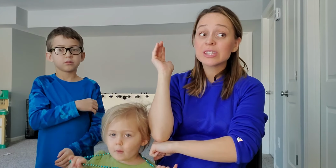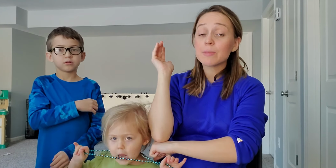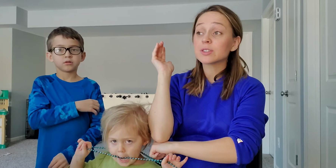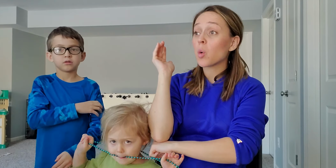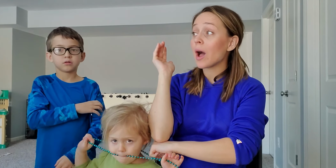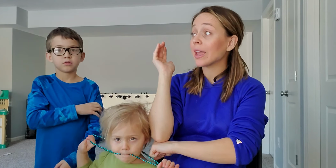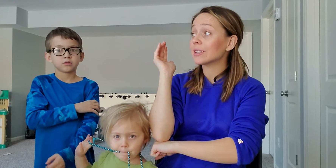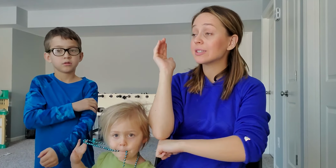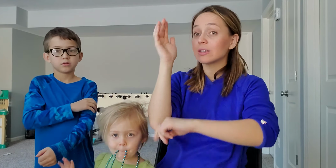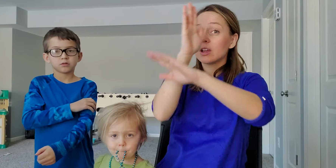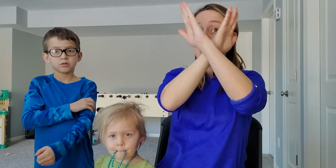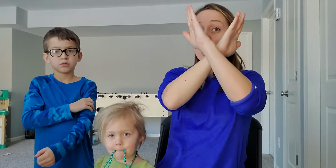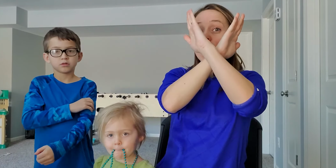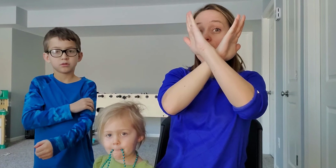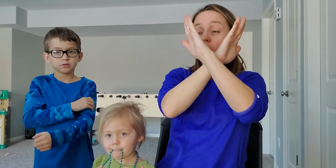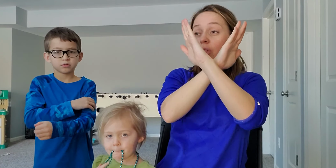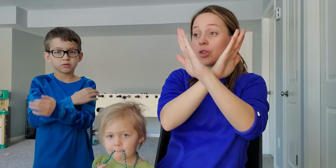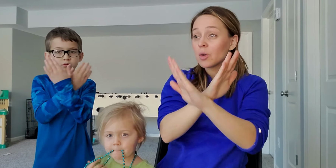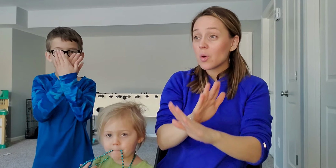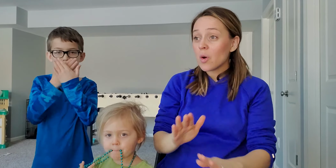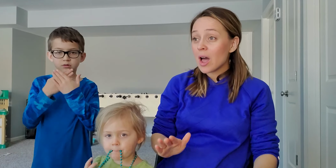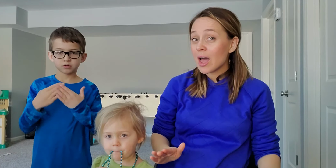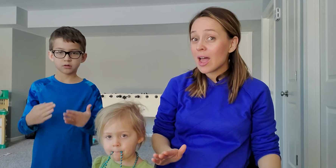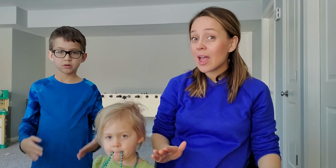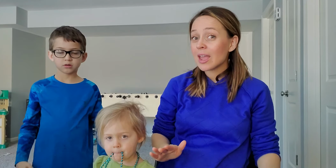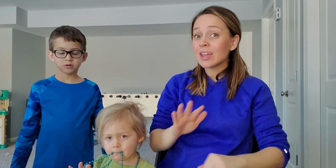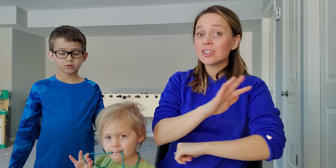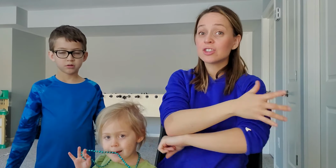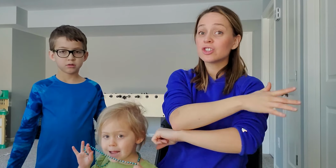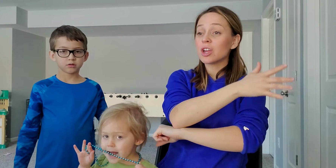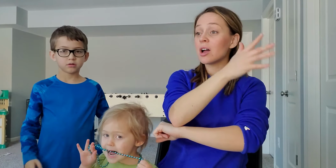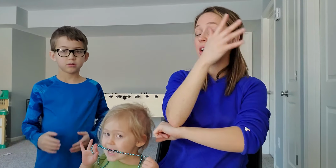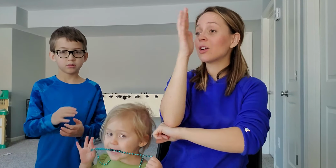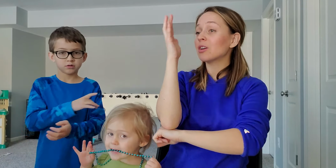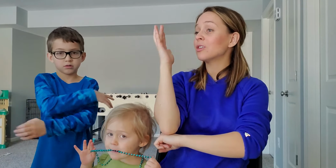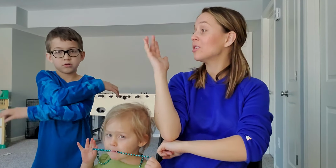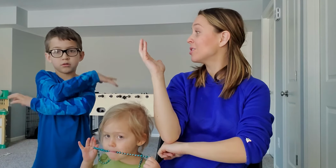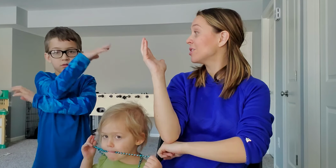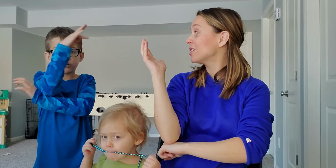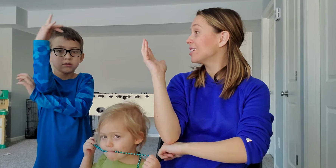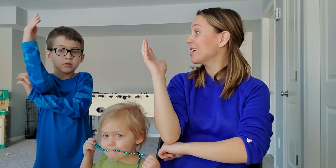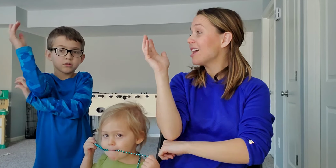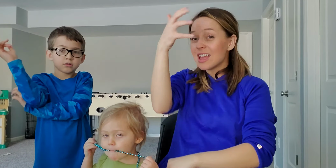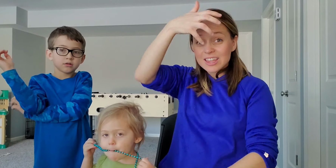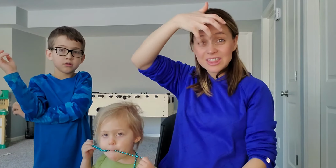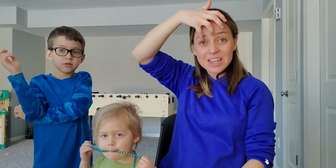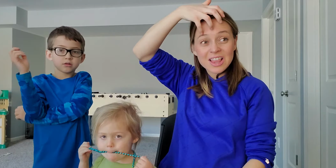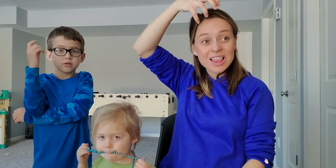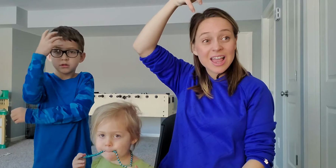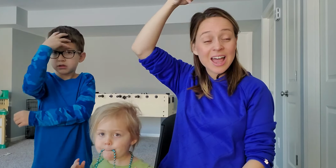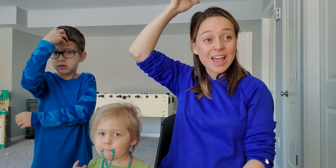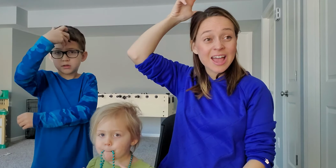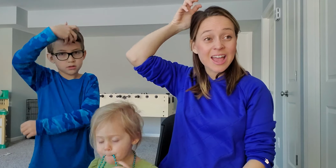it's quiet. The quiet jungle, the